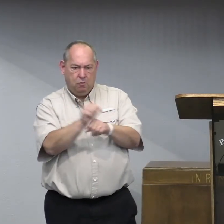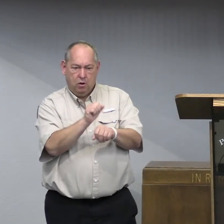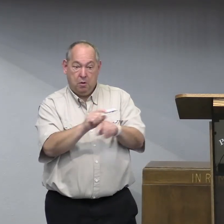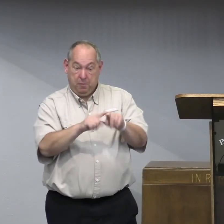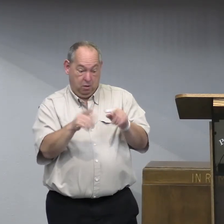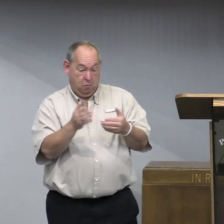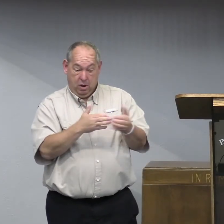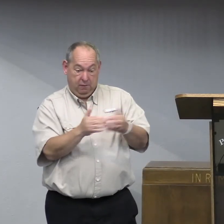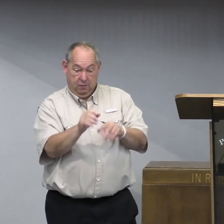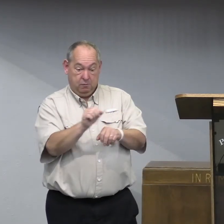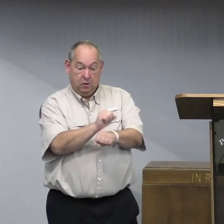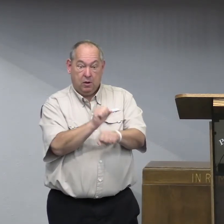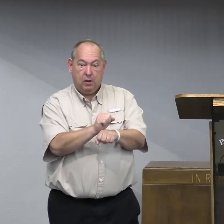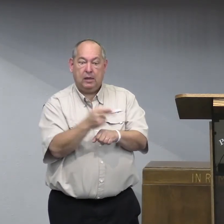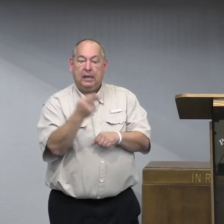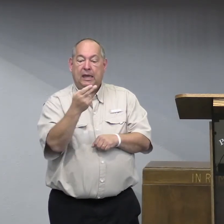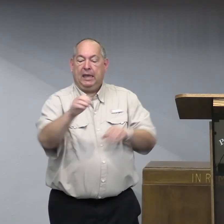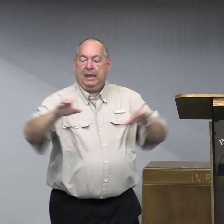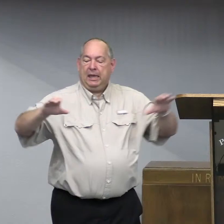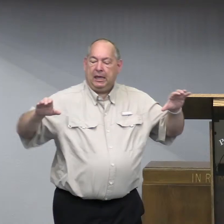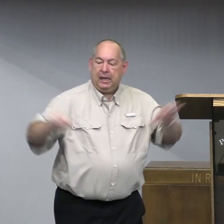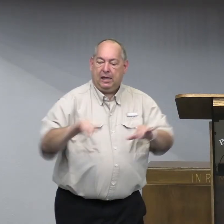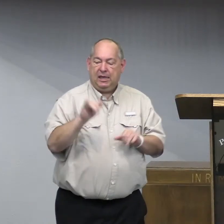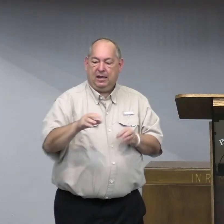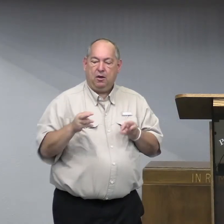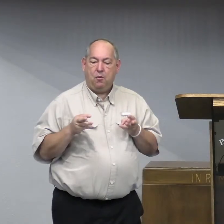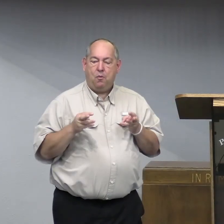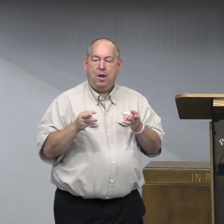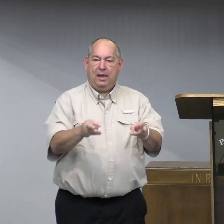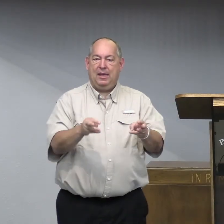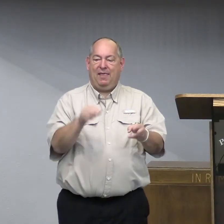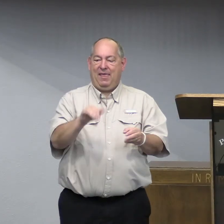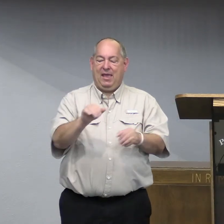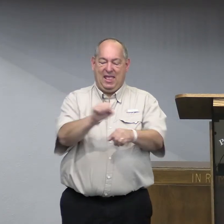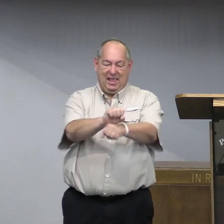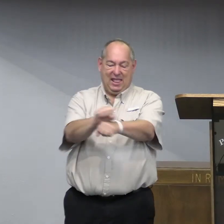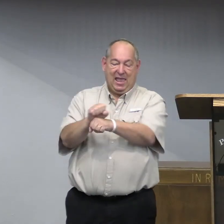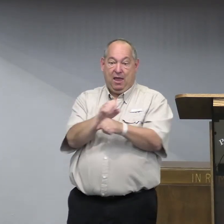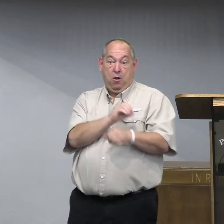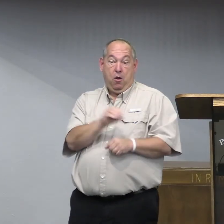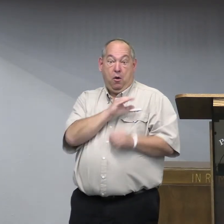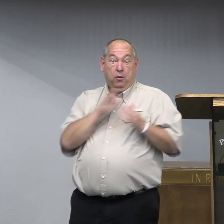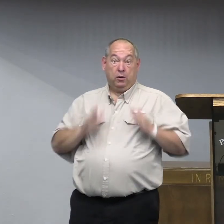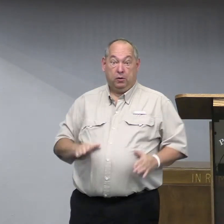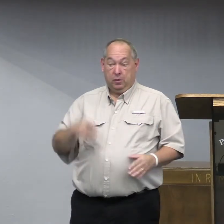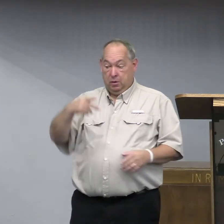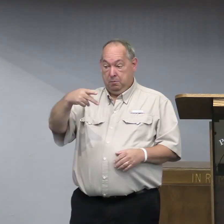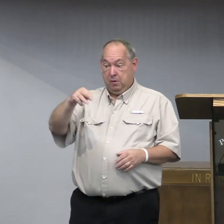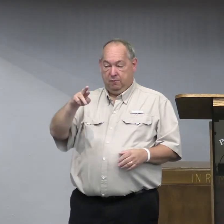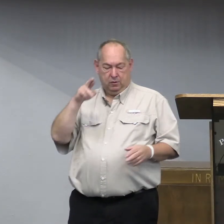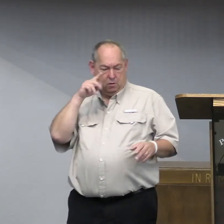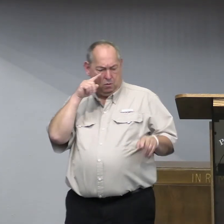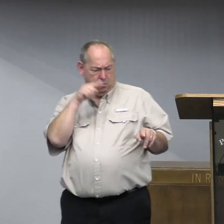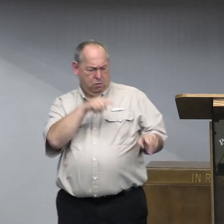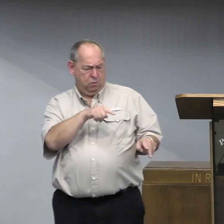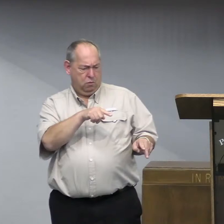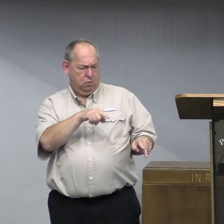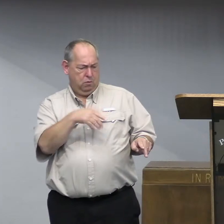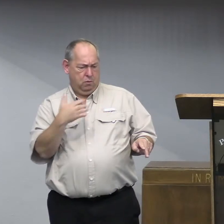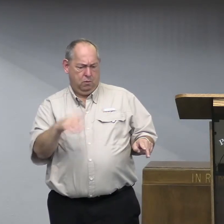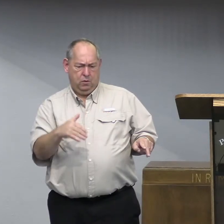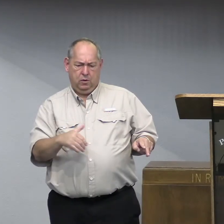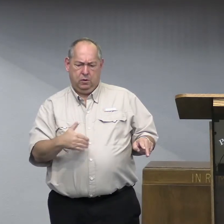task is, he does it in such a way that the slave owner, Potiphar, notices this young